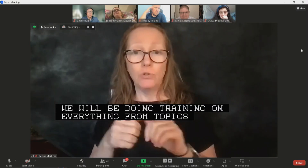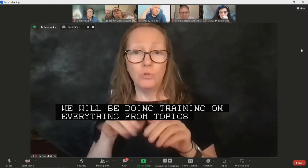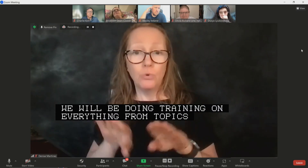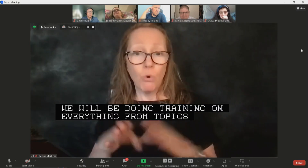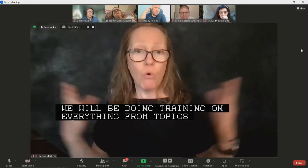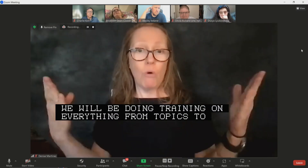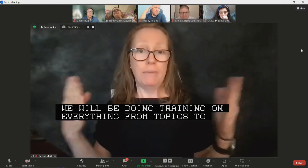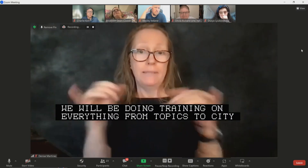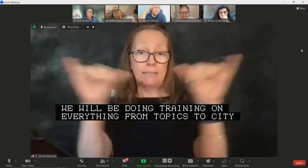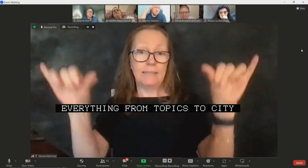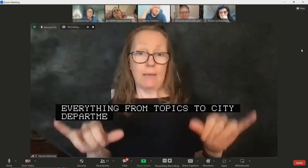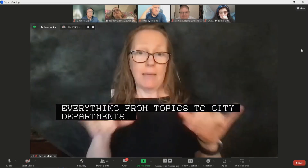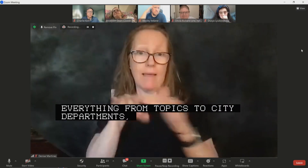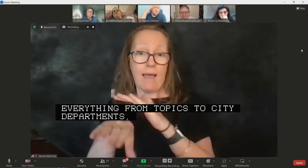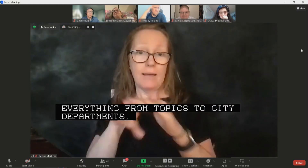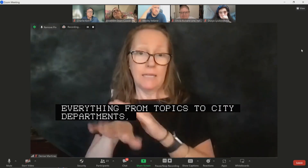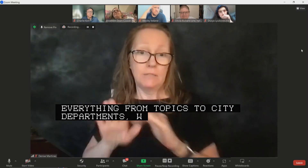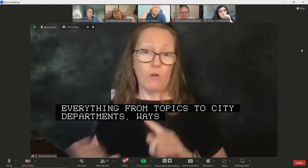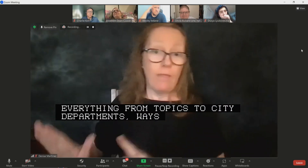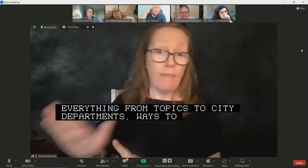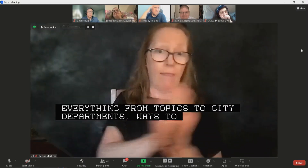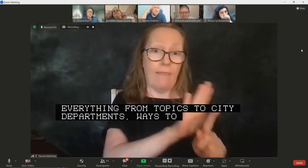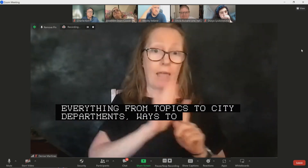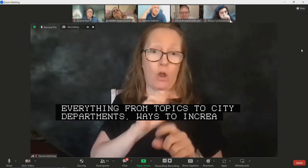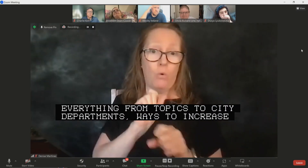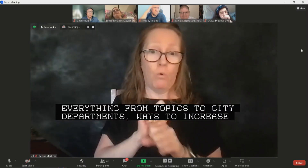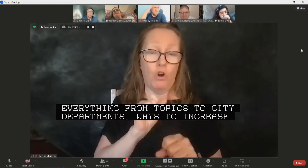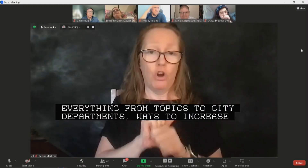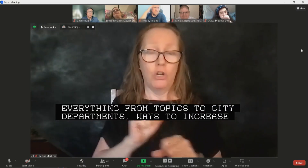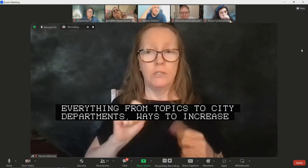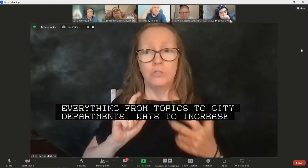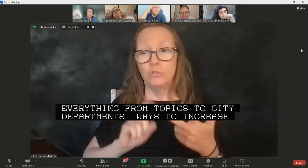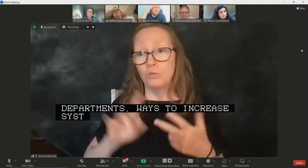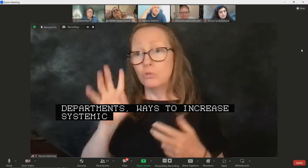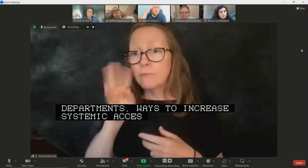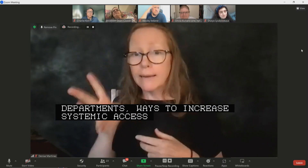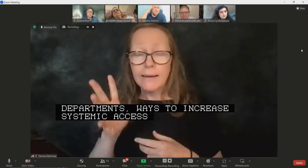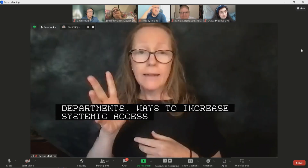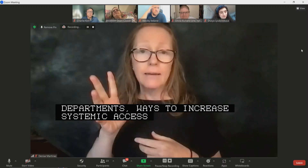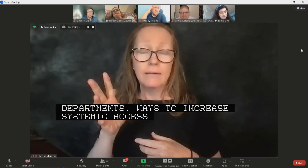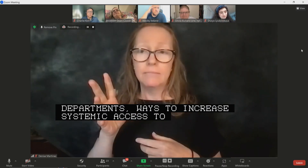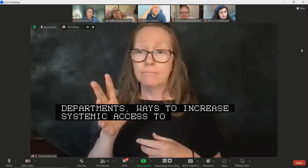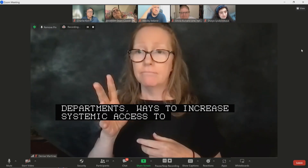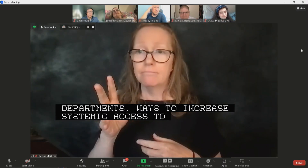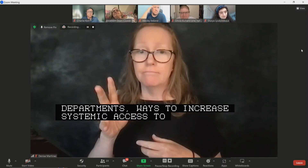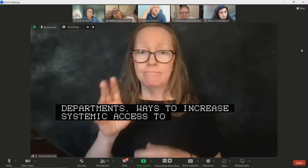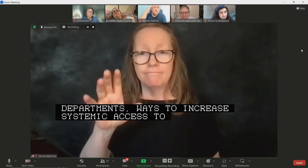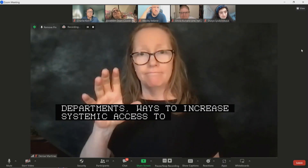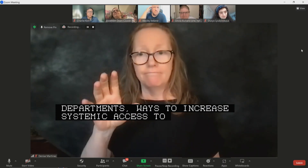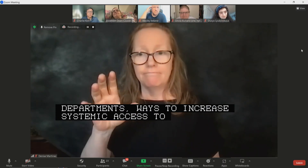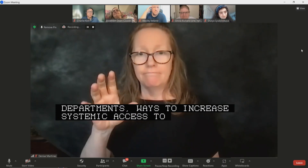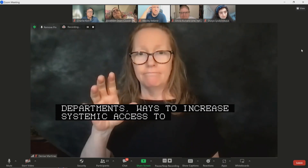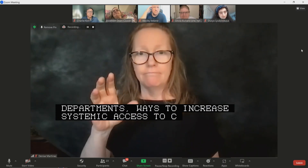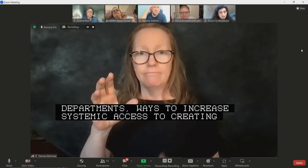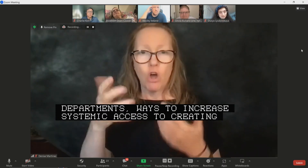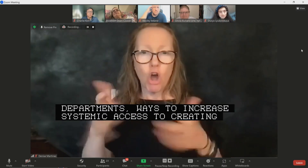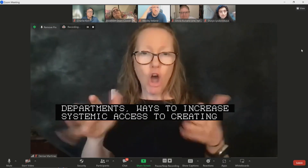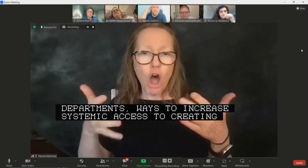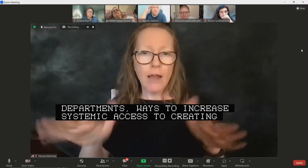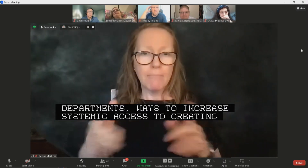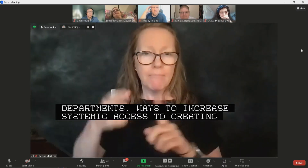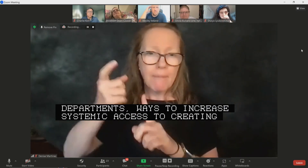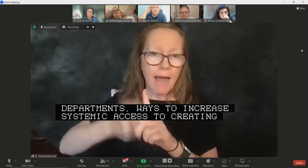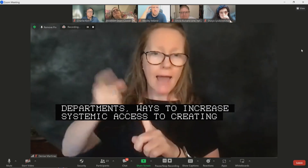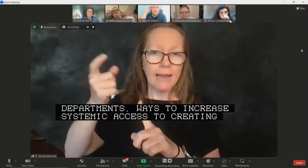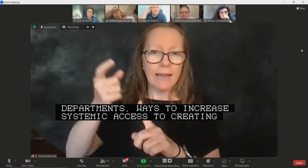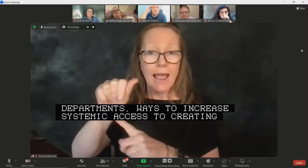network, to creating ASL, like canned videos, they call them, things for like heat emergencies and